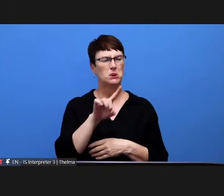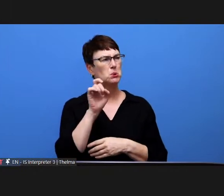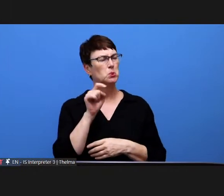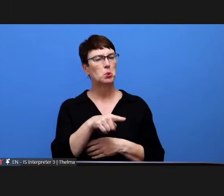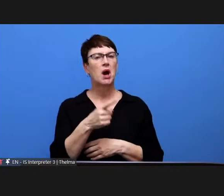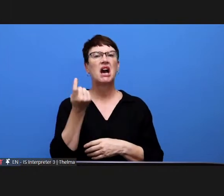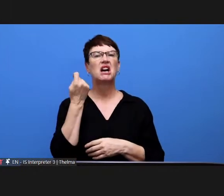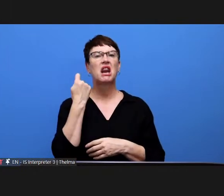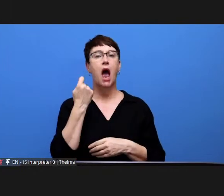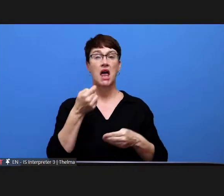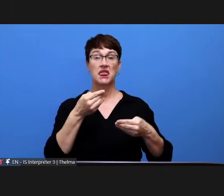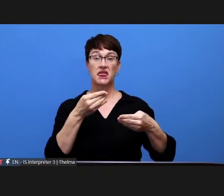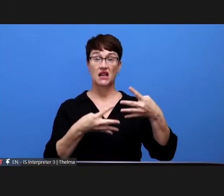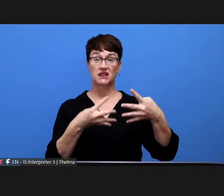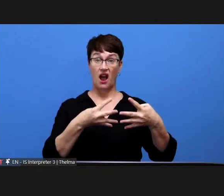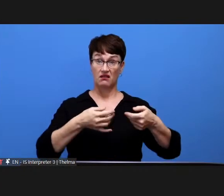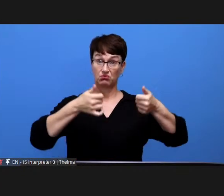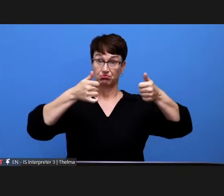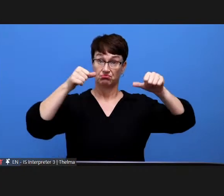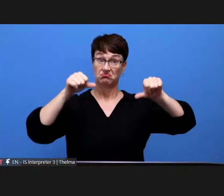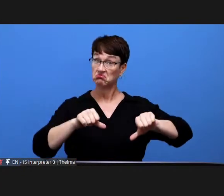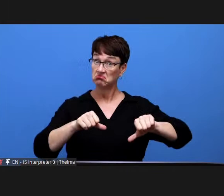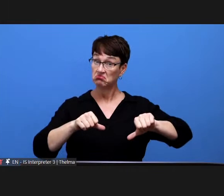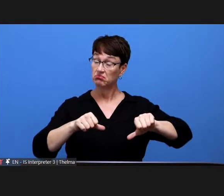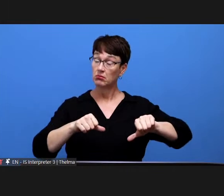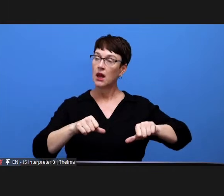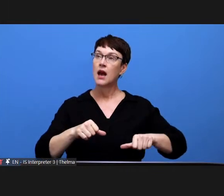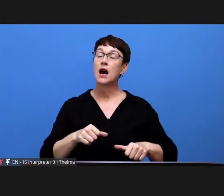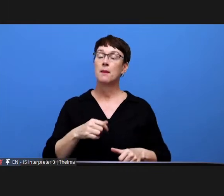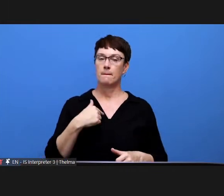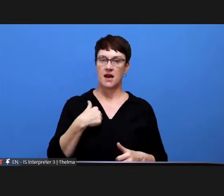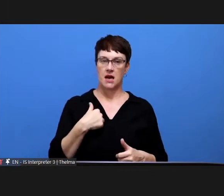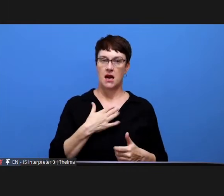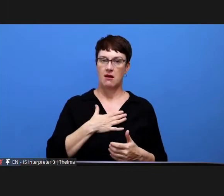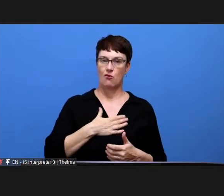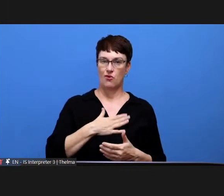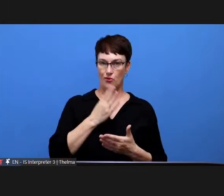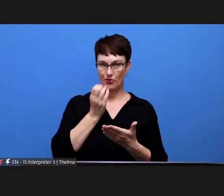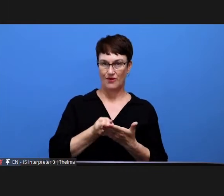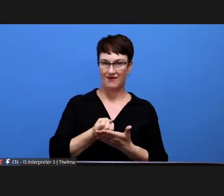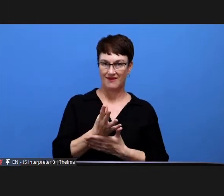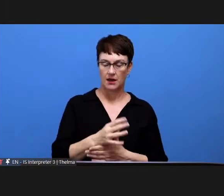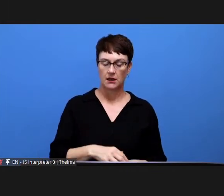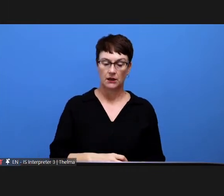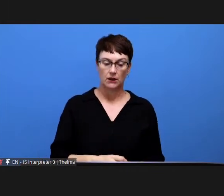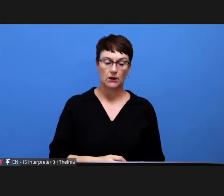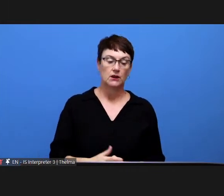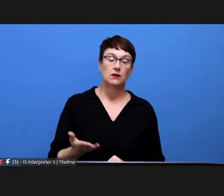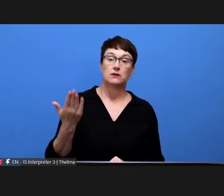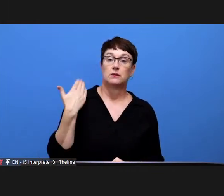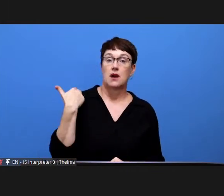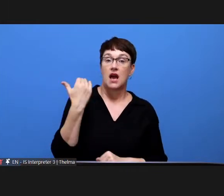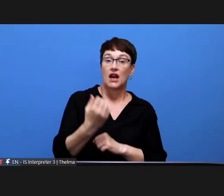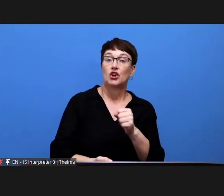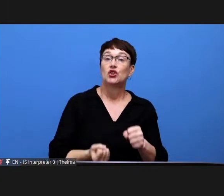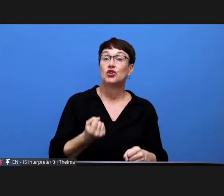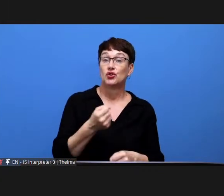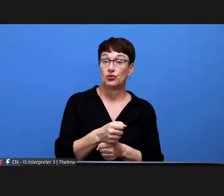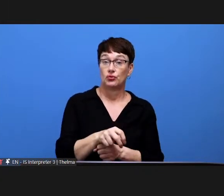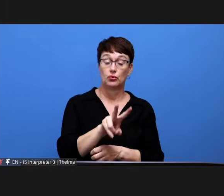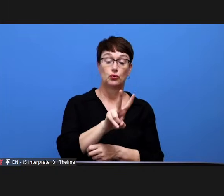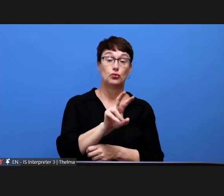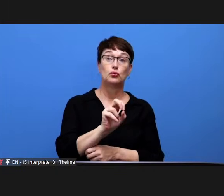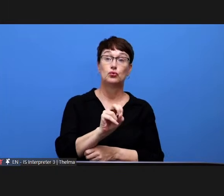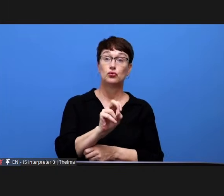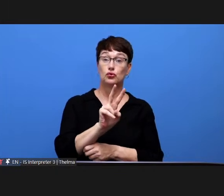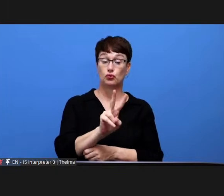we recently launched in 2021 May, the Kenya Quality Assurance Framework, that seeks